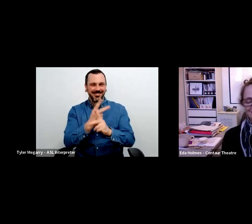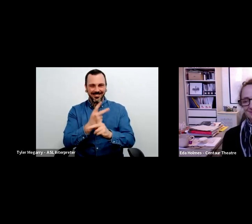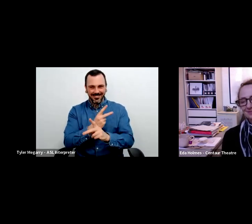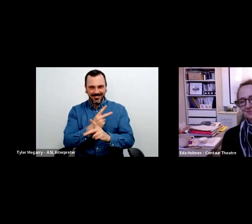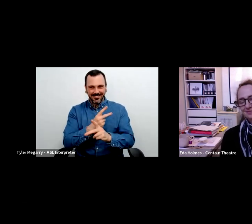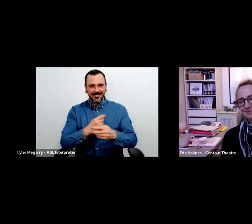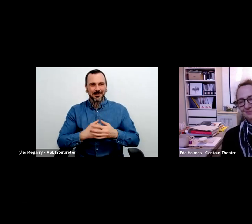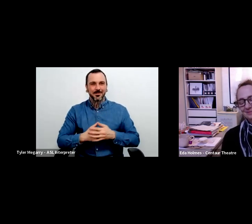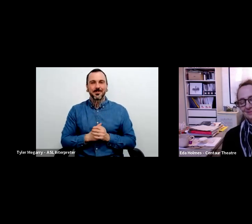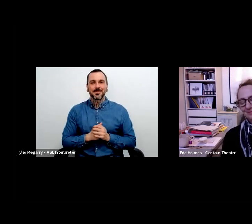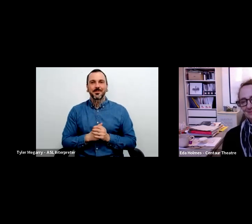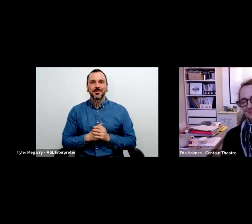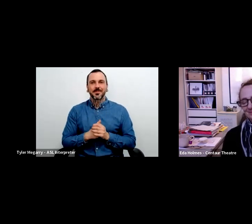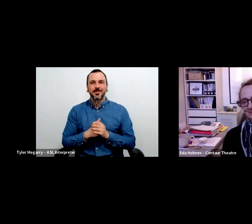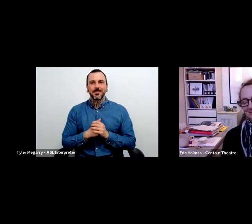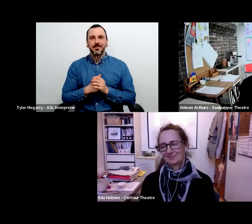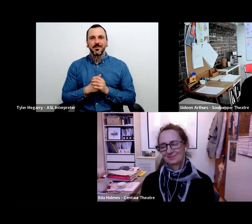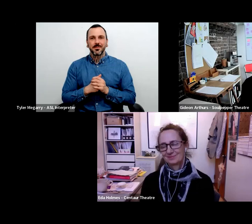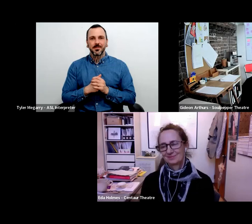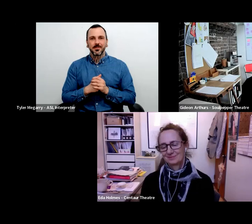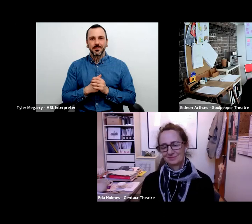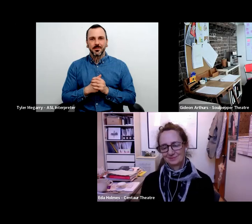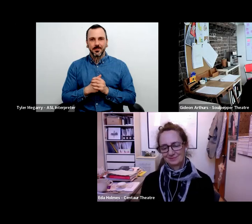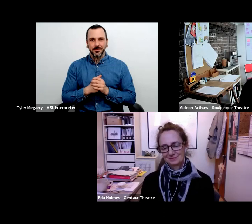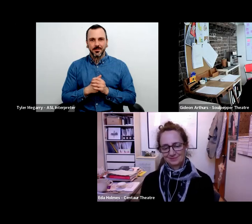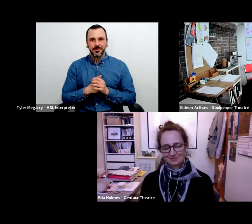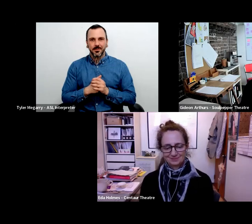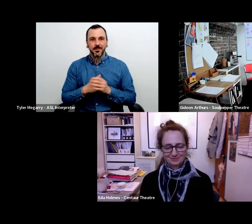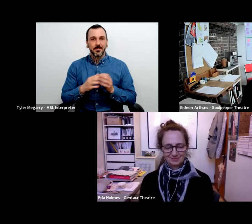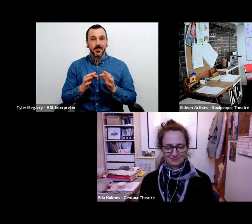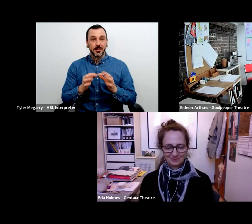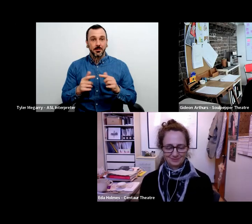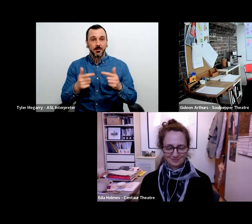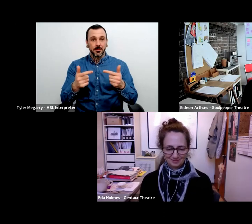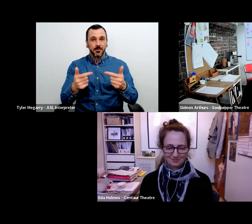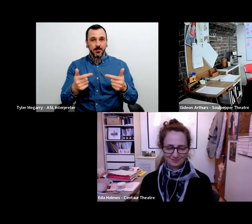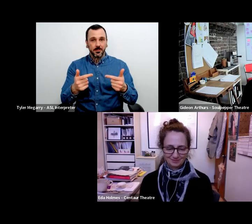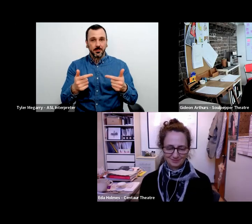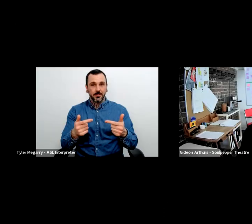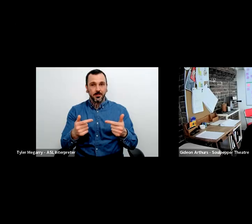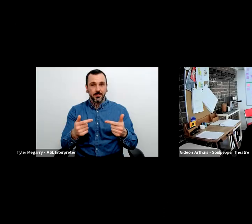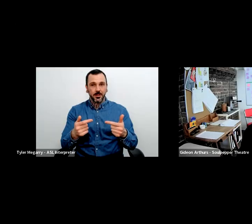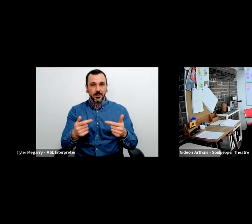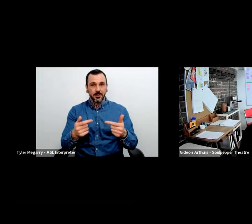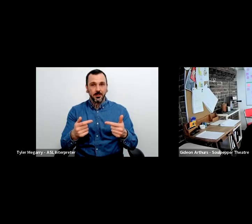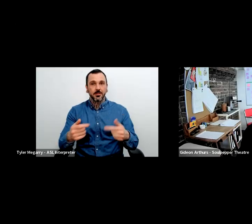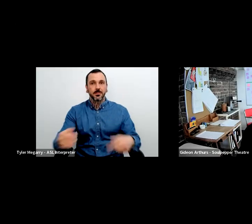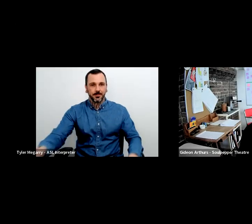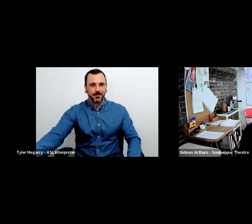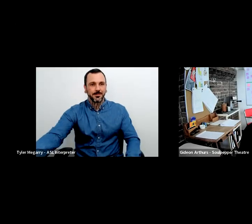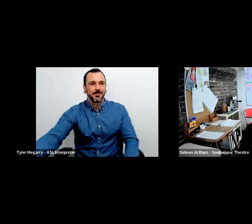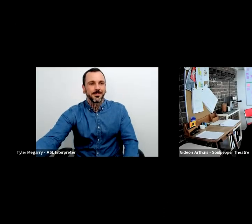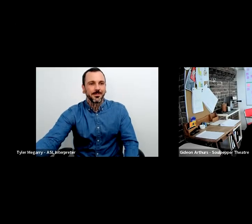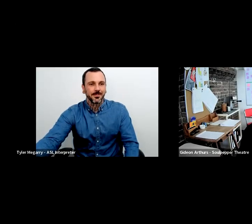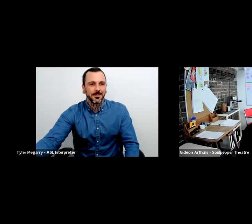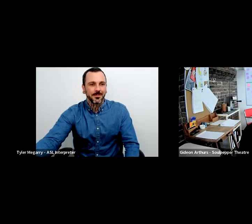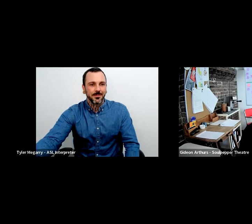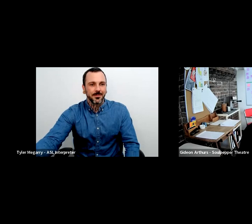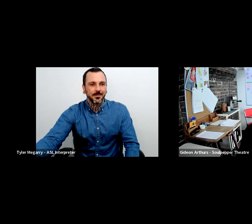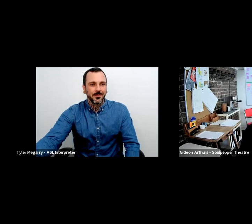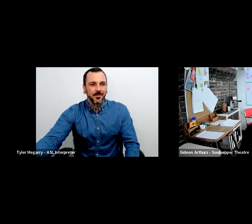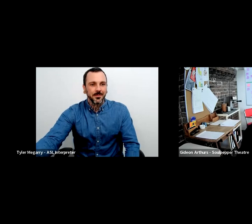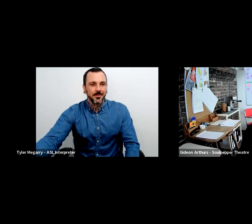add about that? Yeah, just a couple of thoughts to add, because I agree, of course, Vidita, but I'd first like